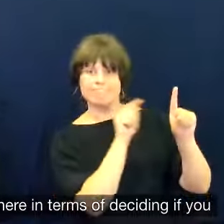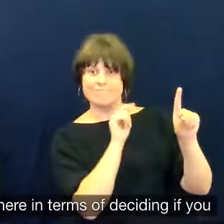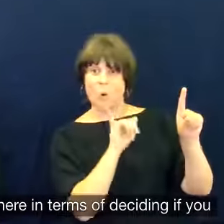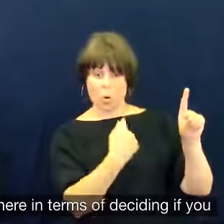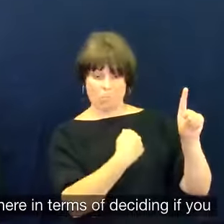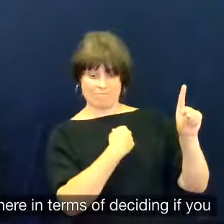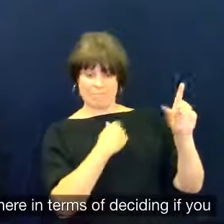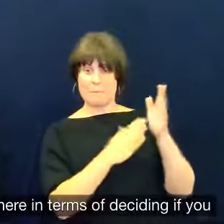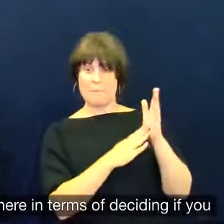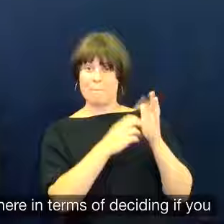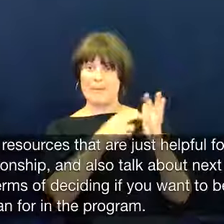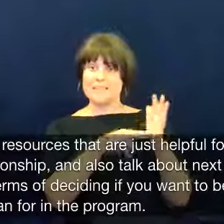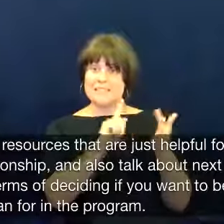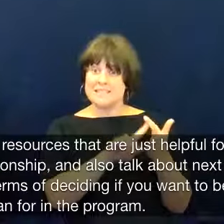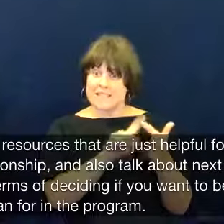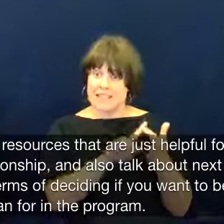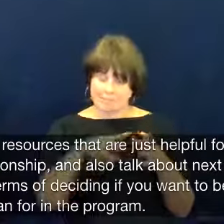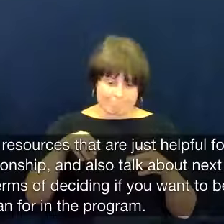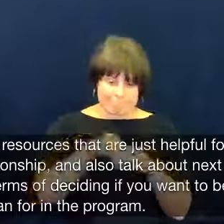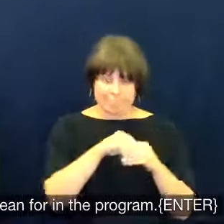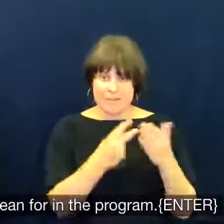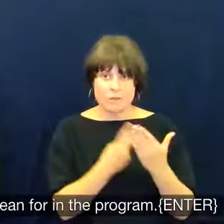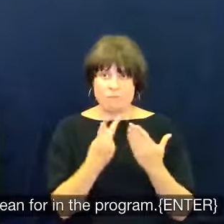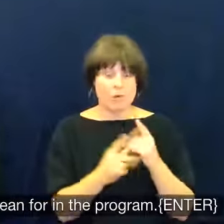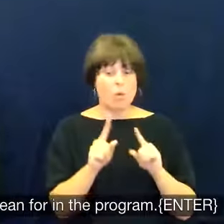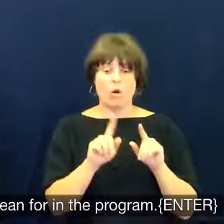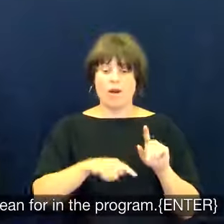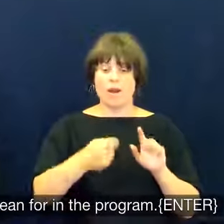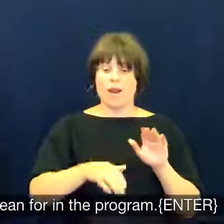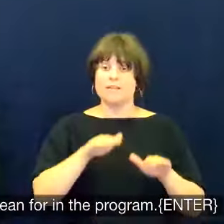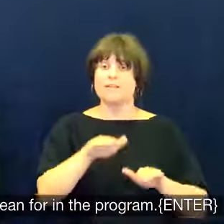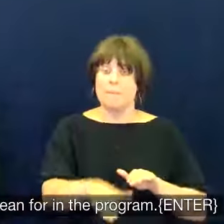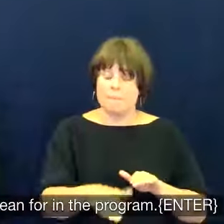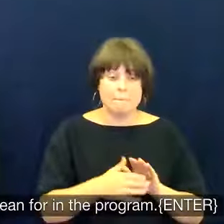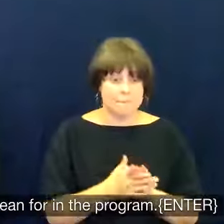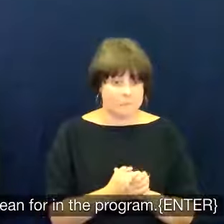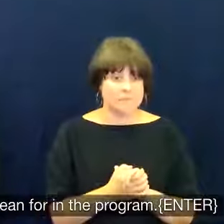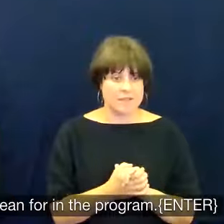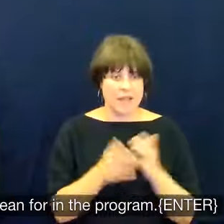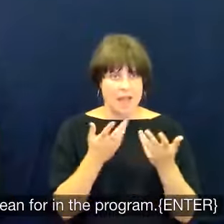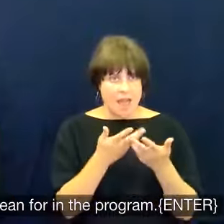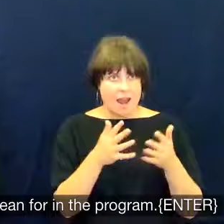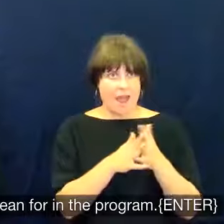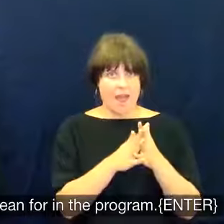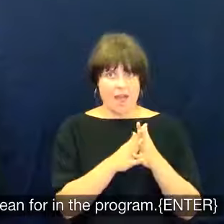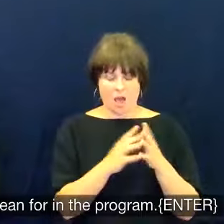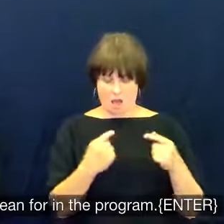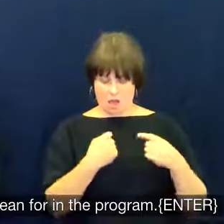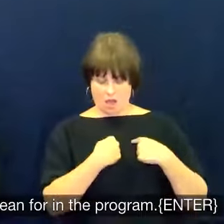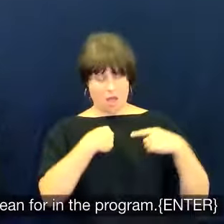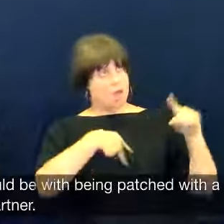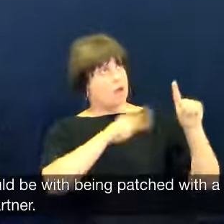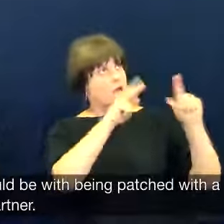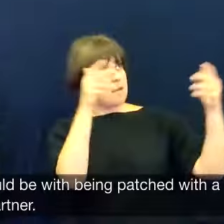program, and what the next steps would be with being matched with a partner.